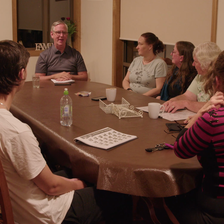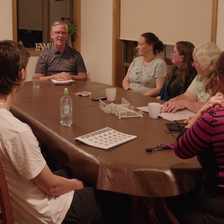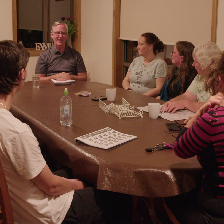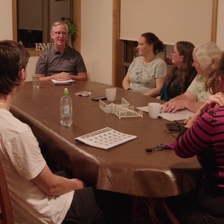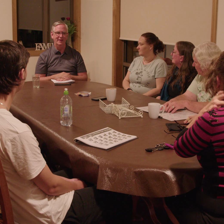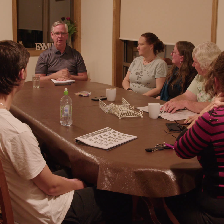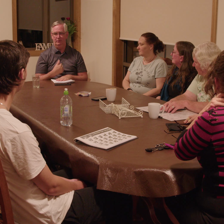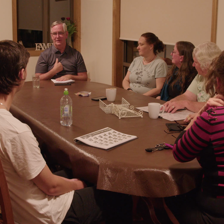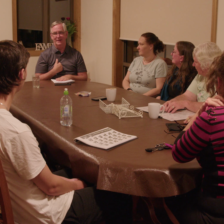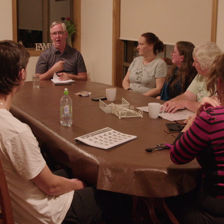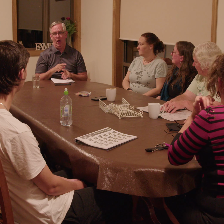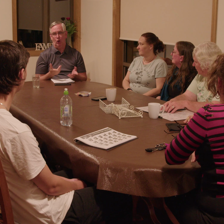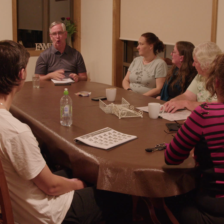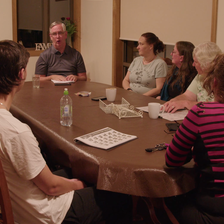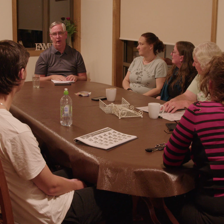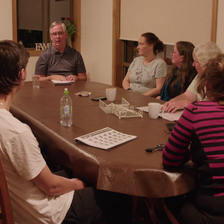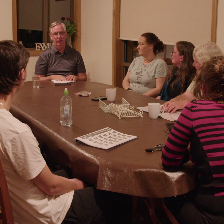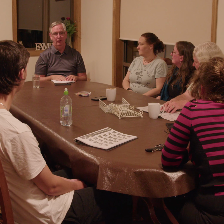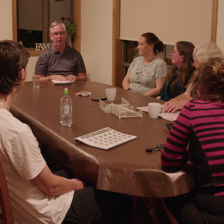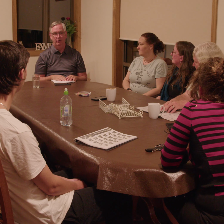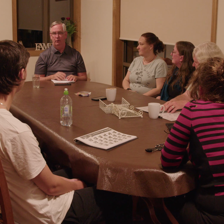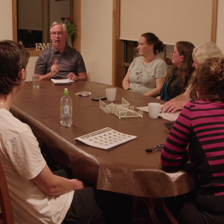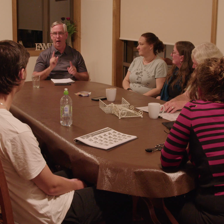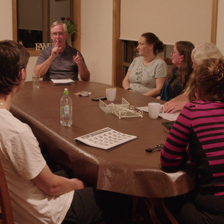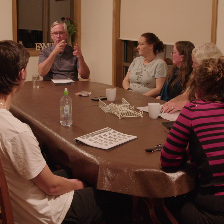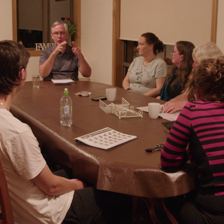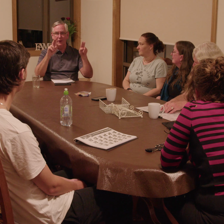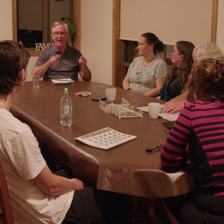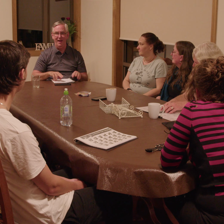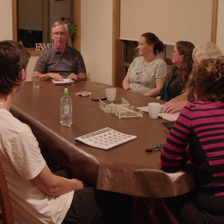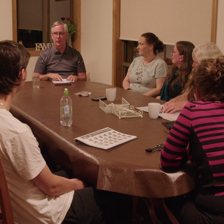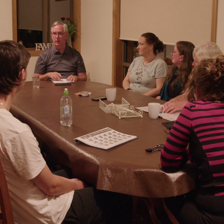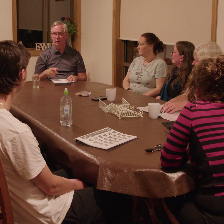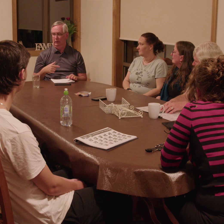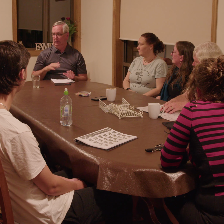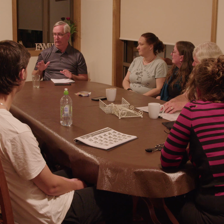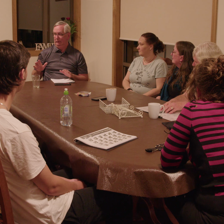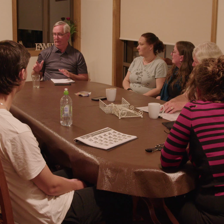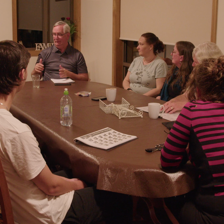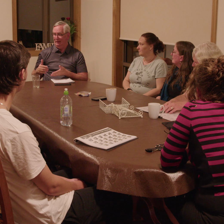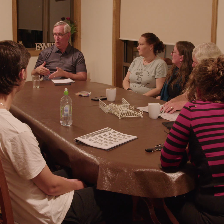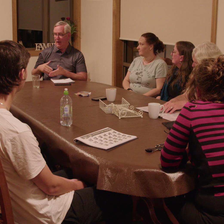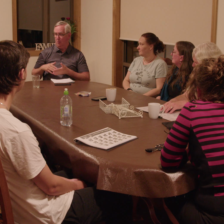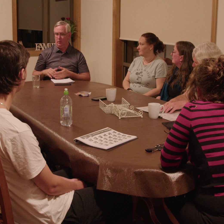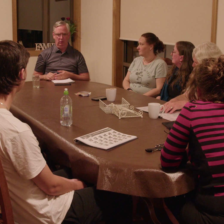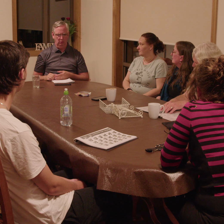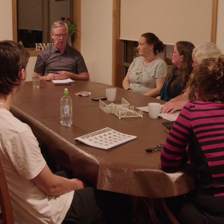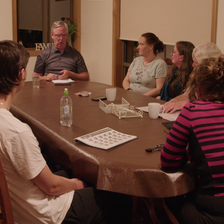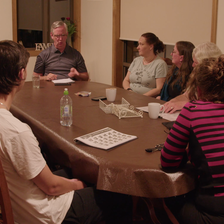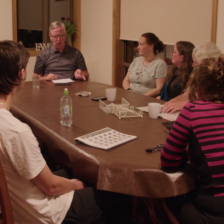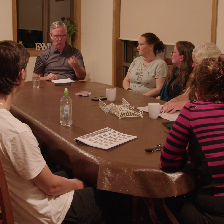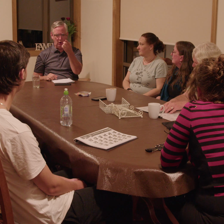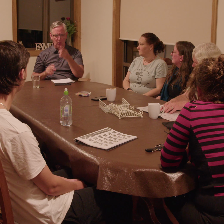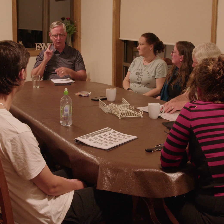That's the best way to learn. That's how I learned. That's how I learned. I went to camp. And I said, can you help me? No,